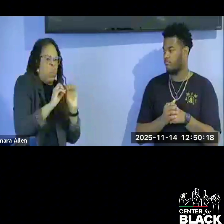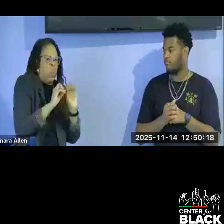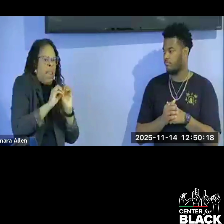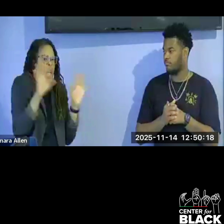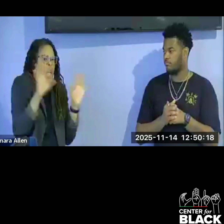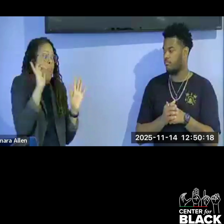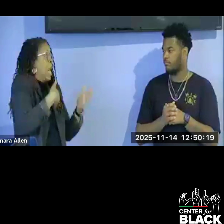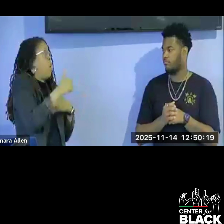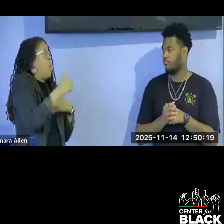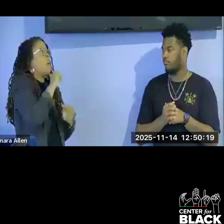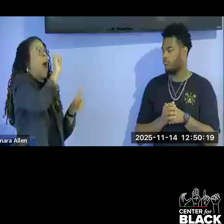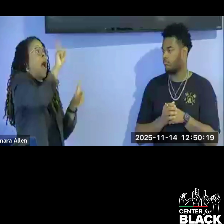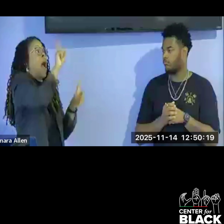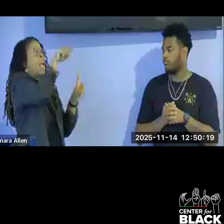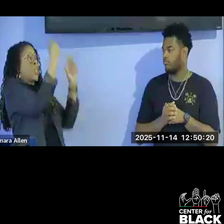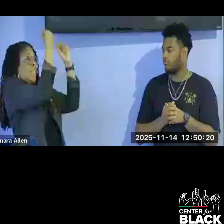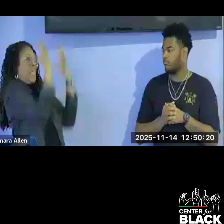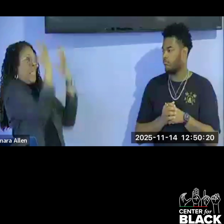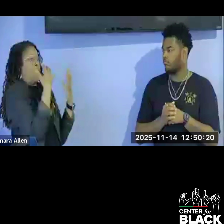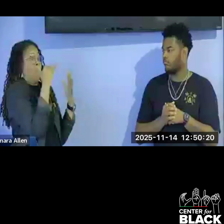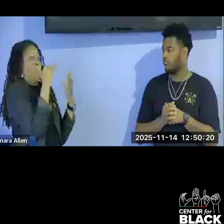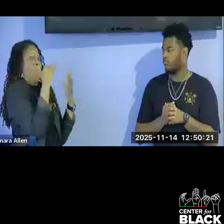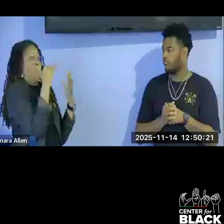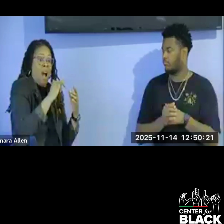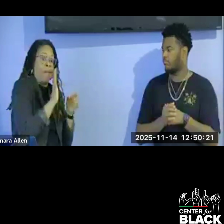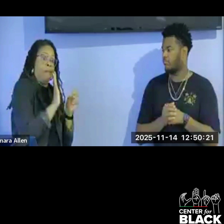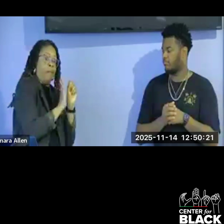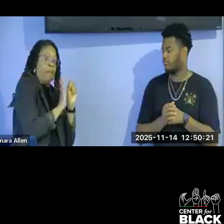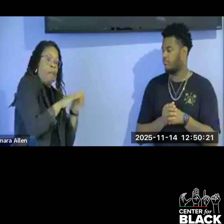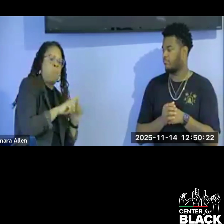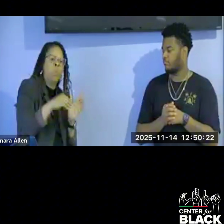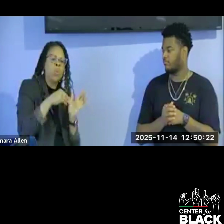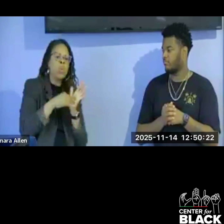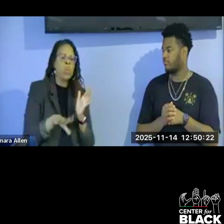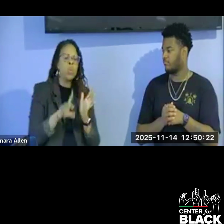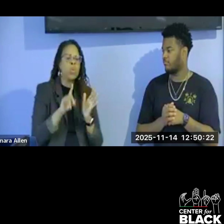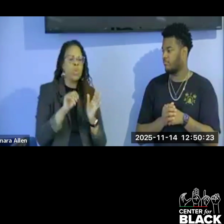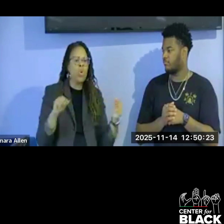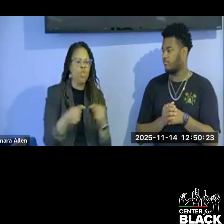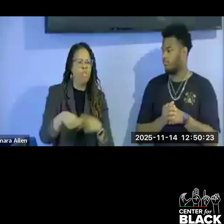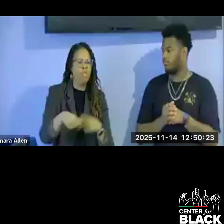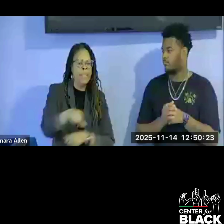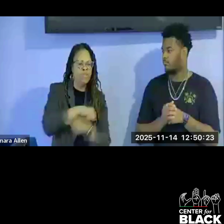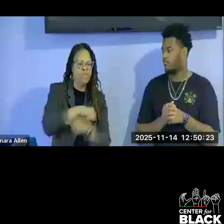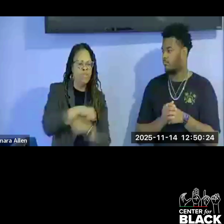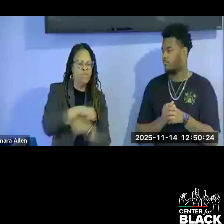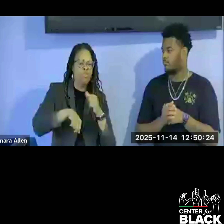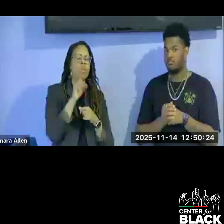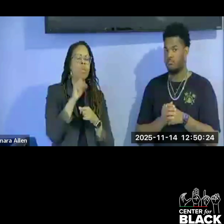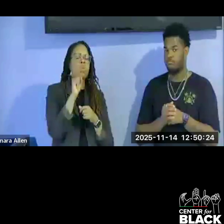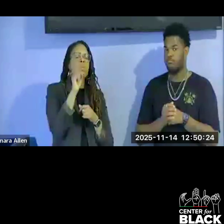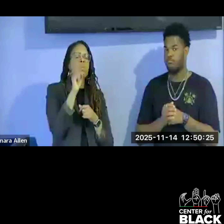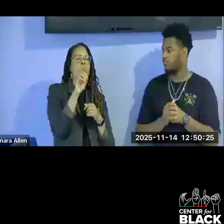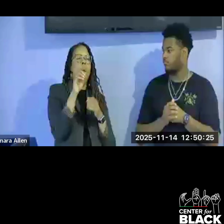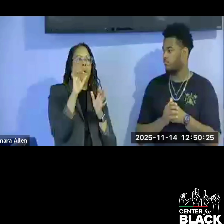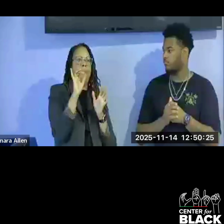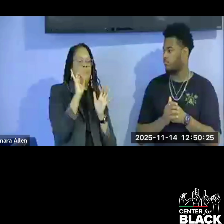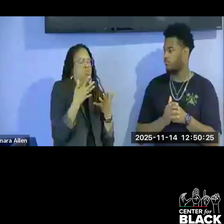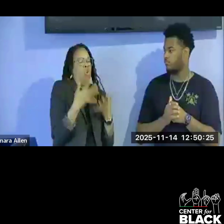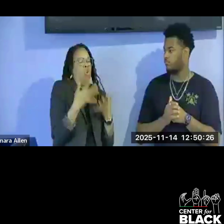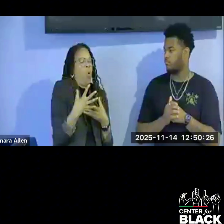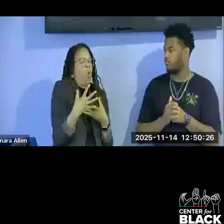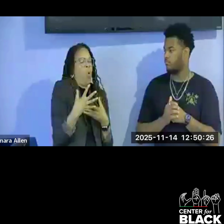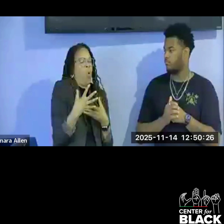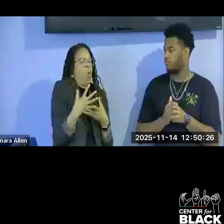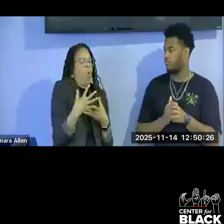bus and was called the N-word, right? Not only did the teacher sort of dismiss their experience, we see that their